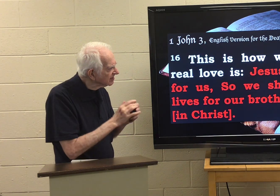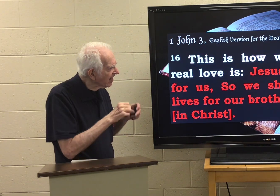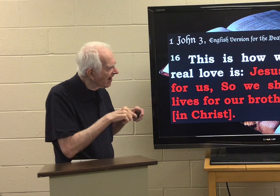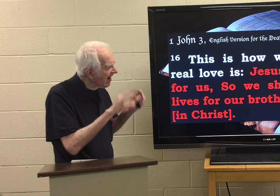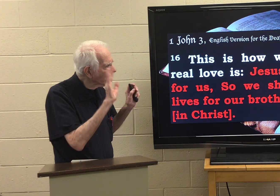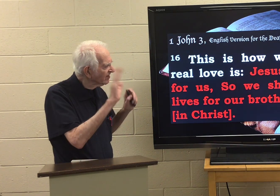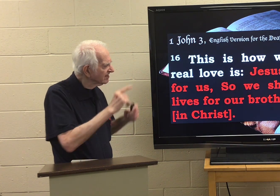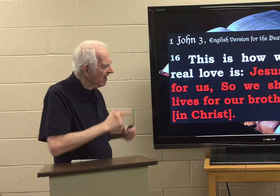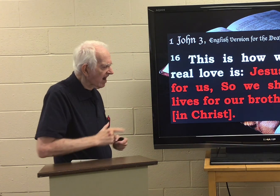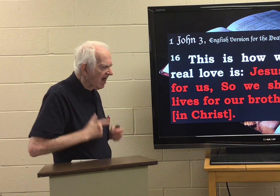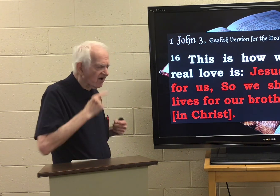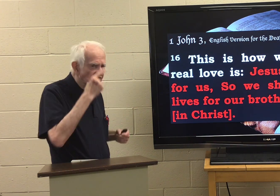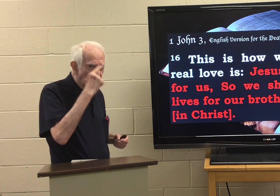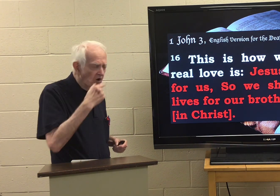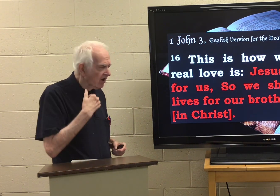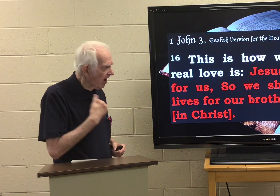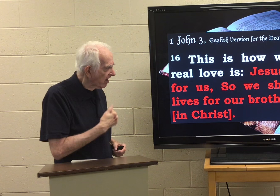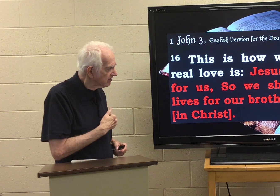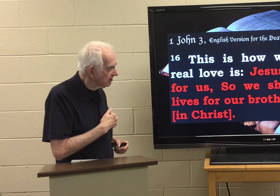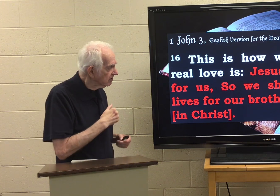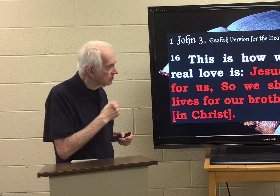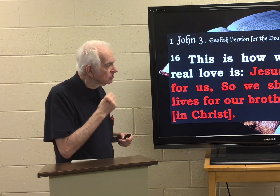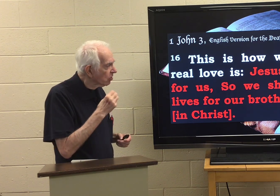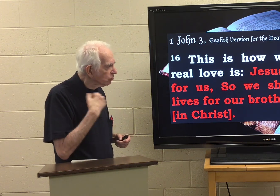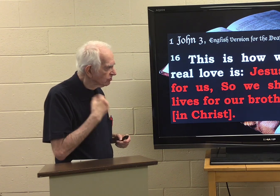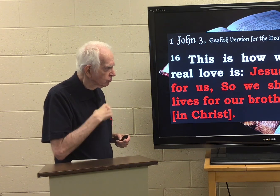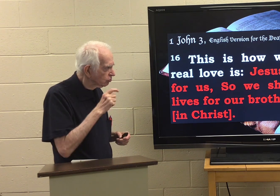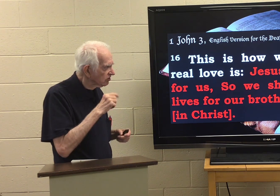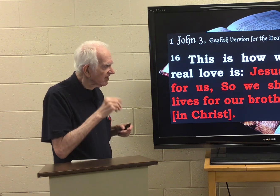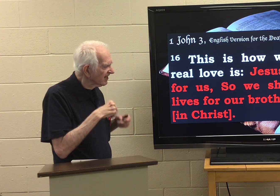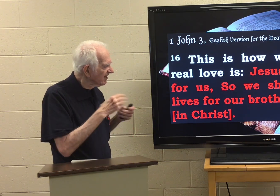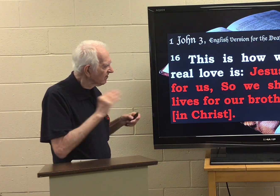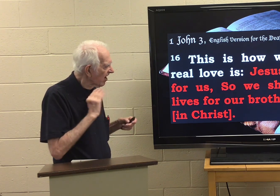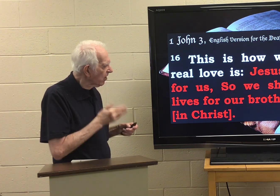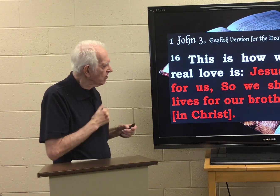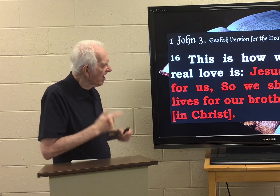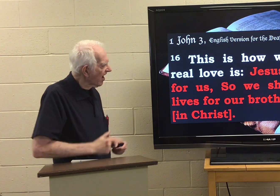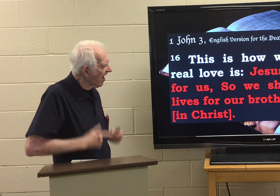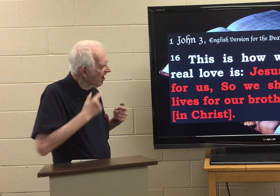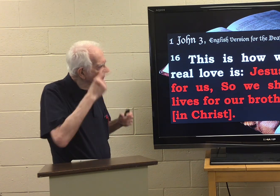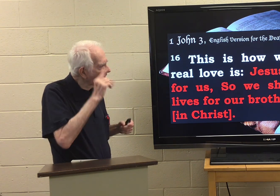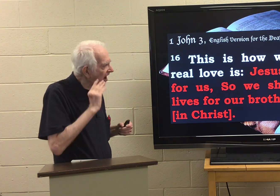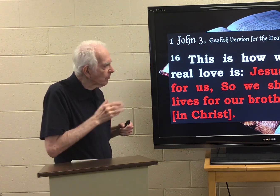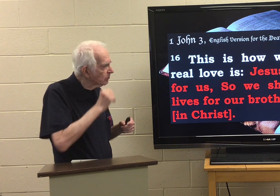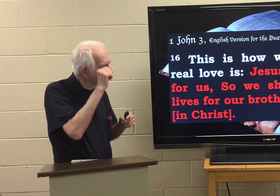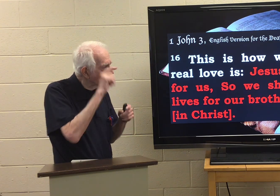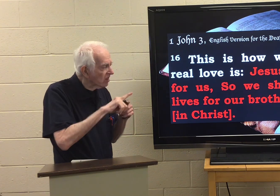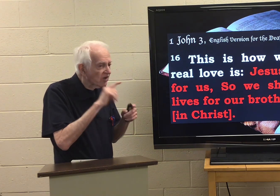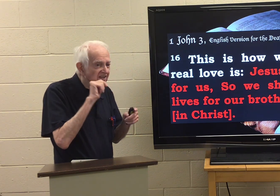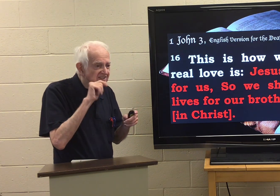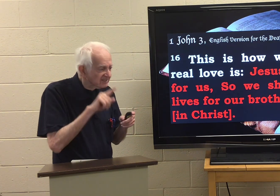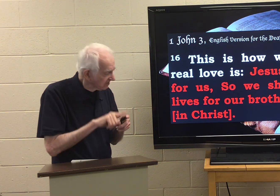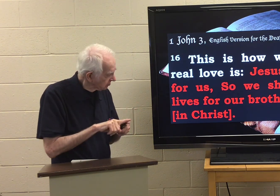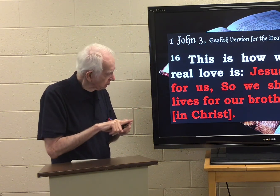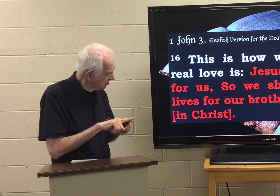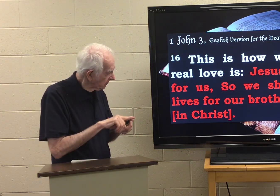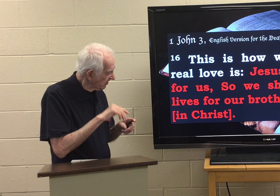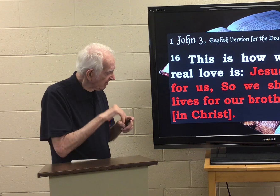Jesus gave his life for us, so we should give our lives for our brothers and sisters